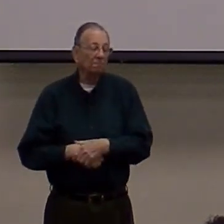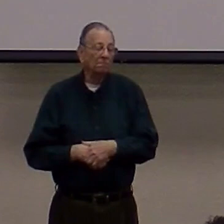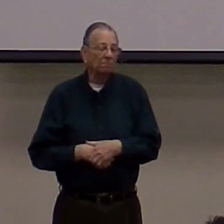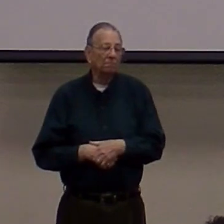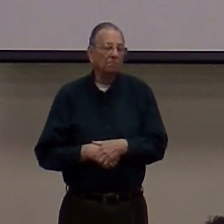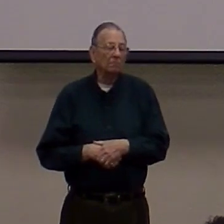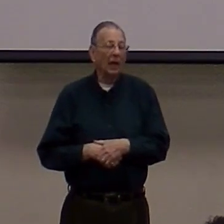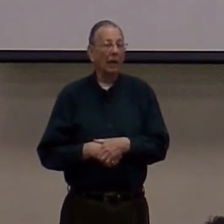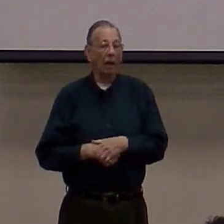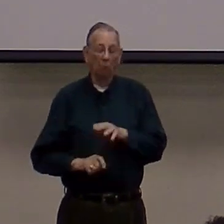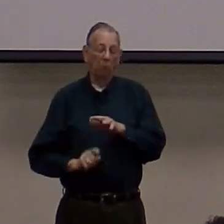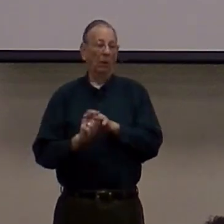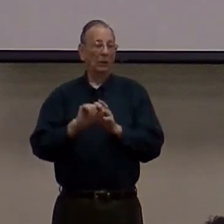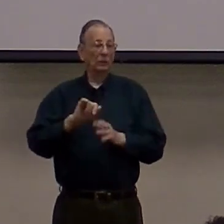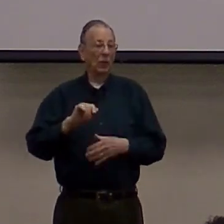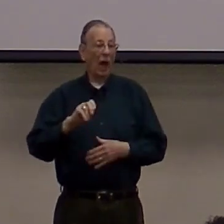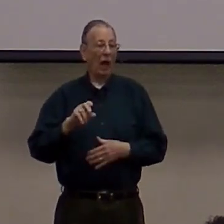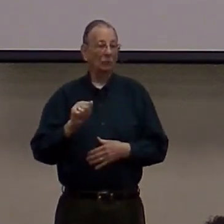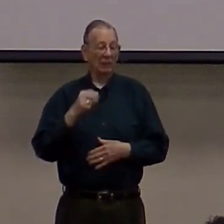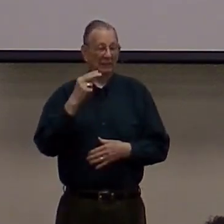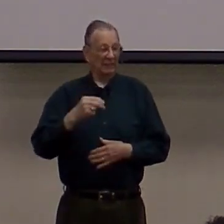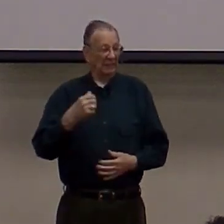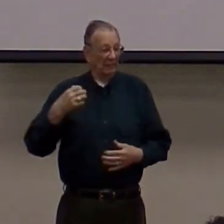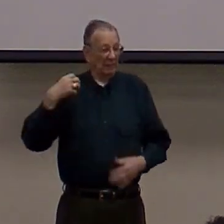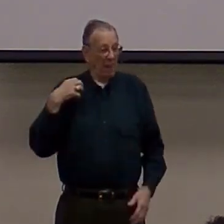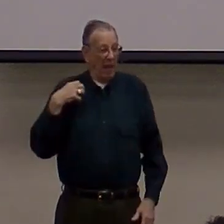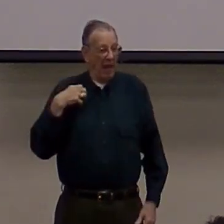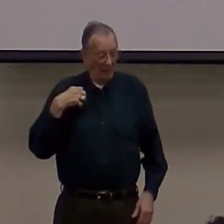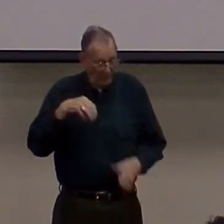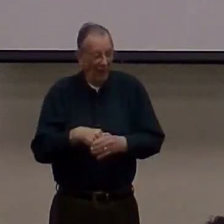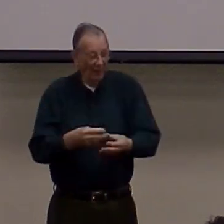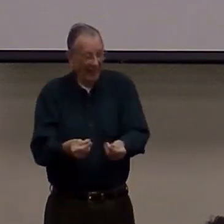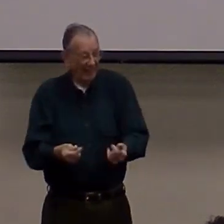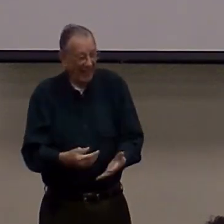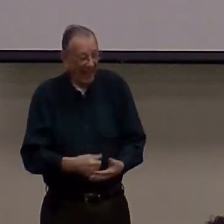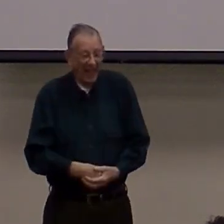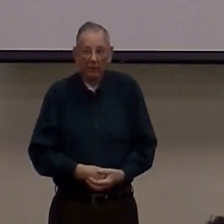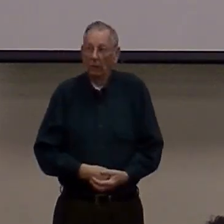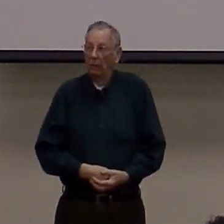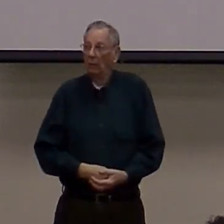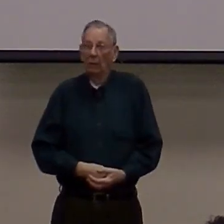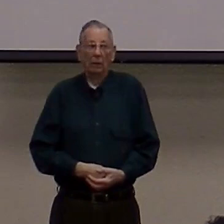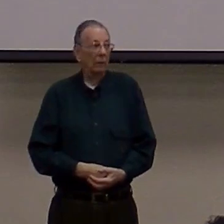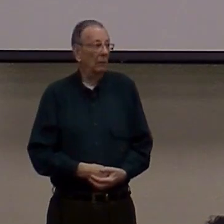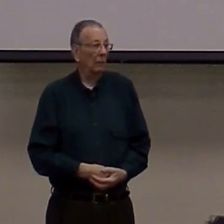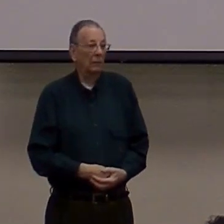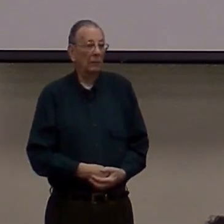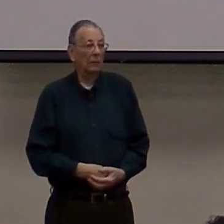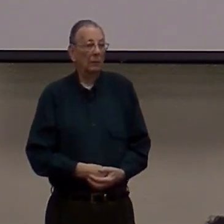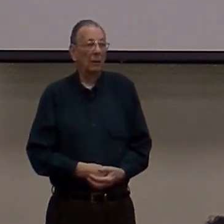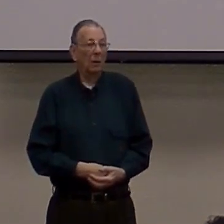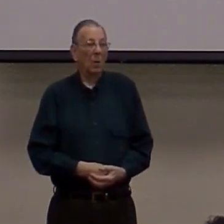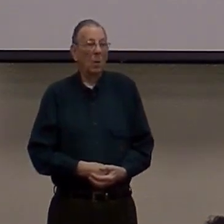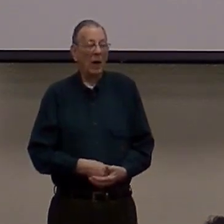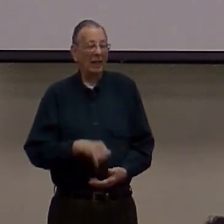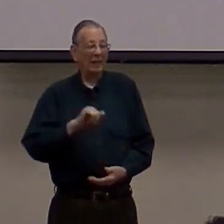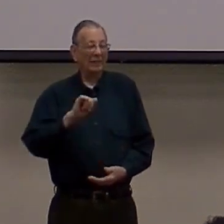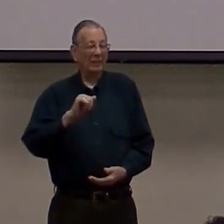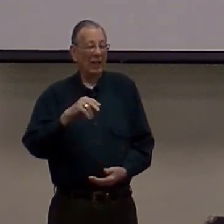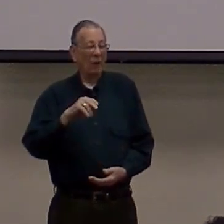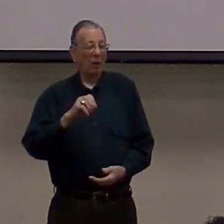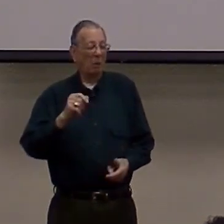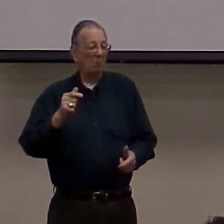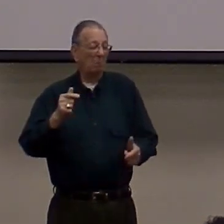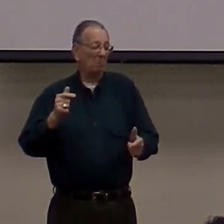And then Joshua sees the commander of the army. Yeah, they get in the land, but as our brother said, there's Jericho. Pretty